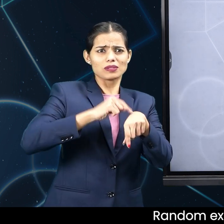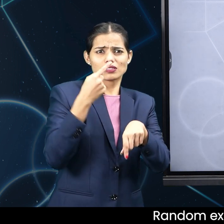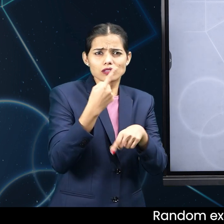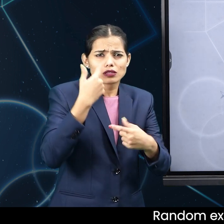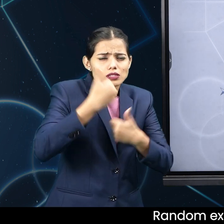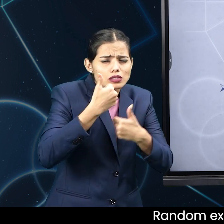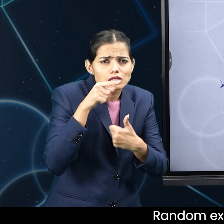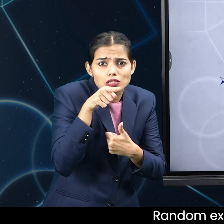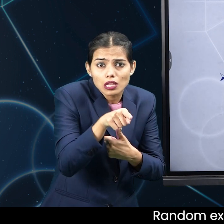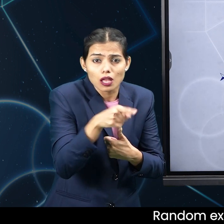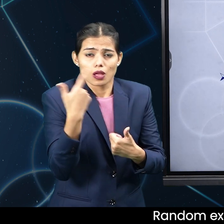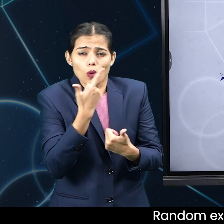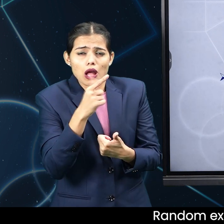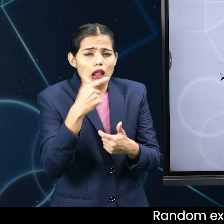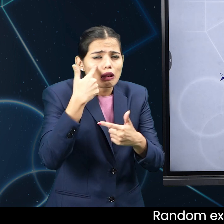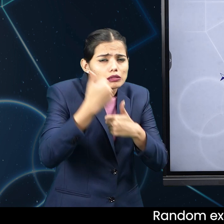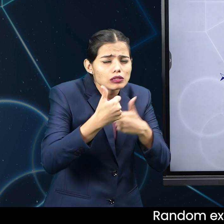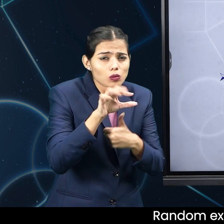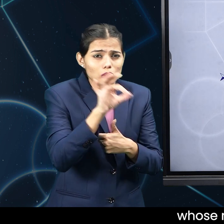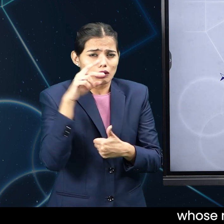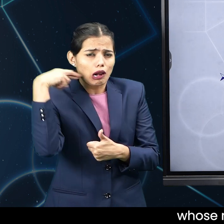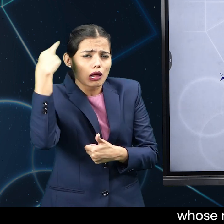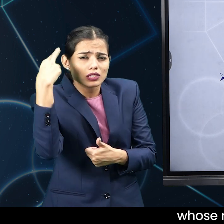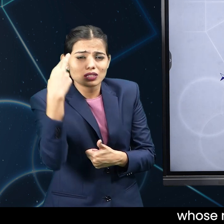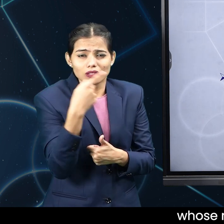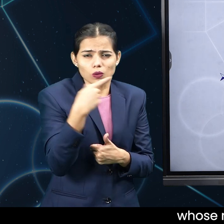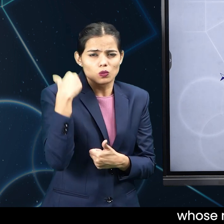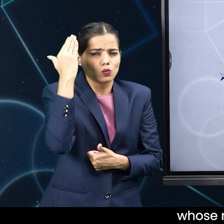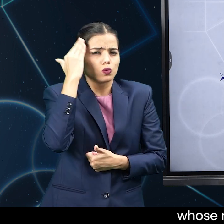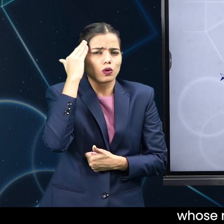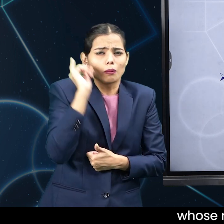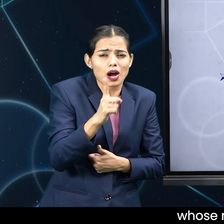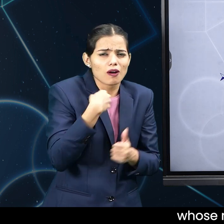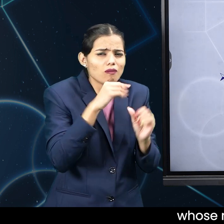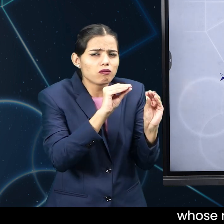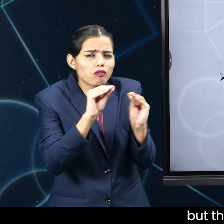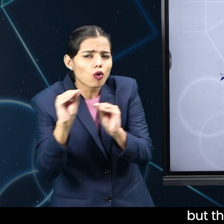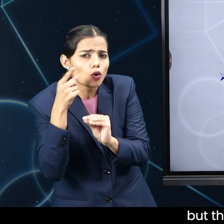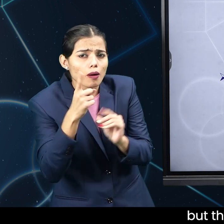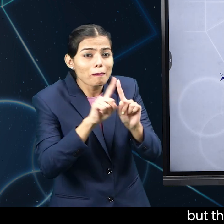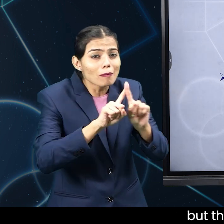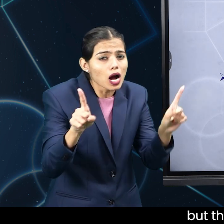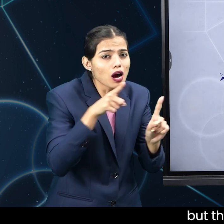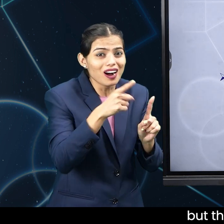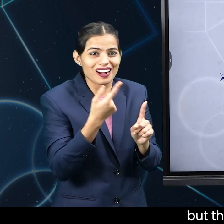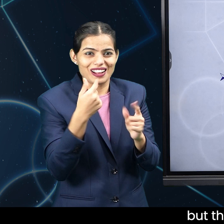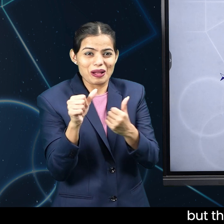Random experiments are those experiments whose results are known in advance, but the actual result is not